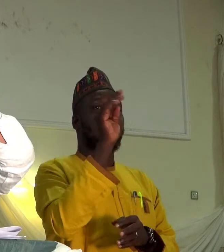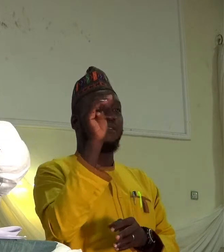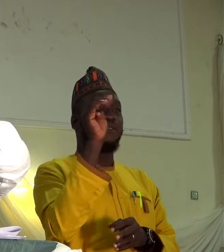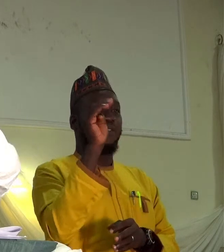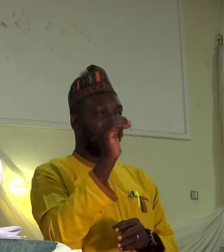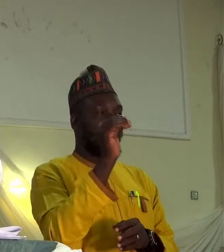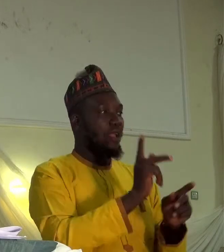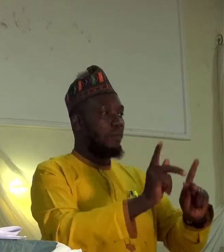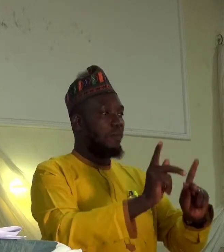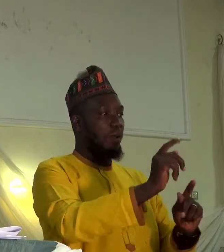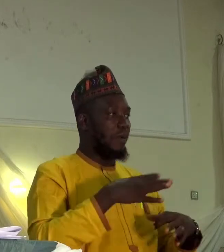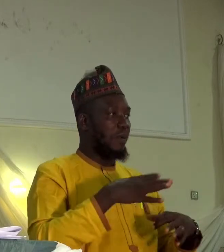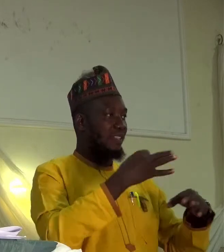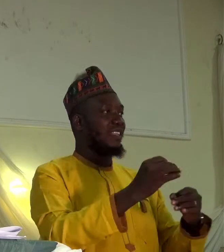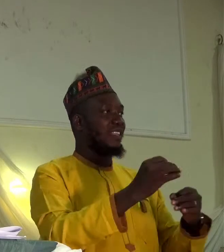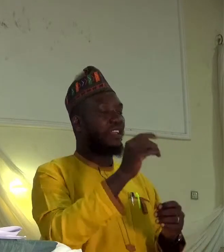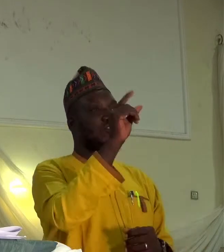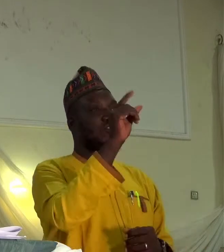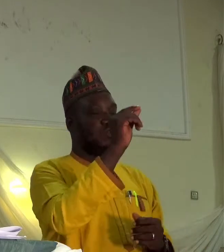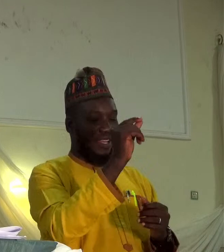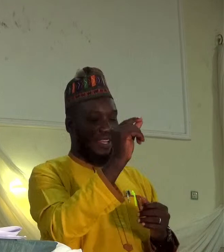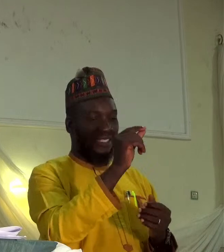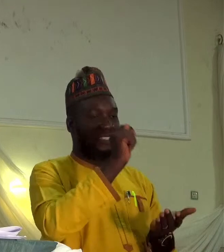incredible $60,000.